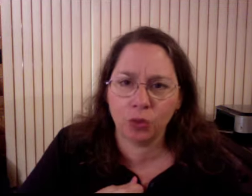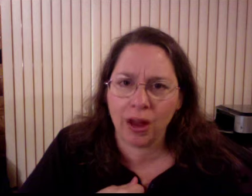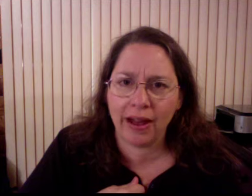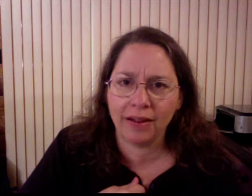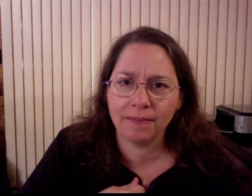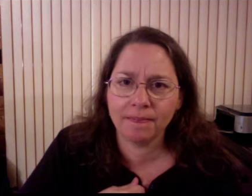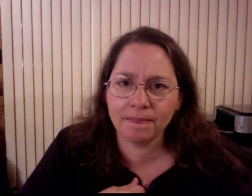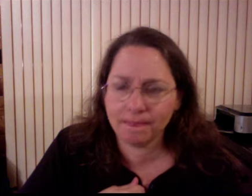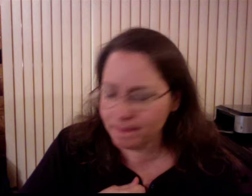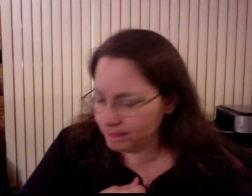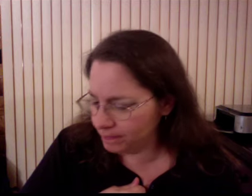way.